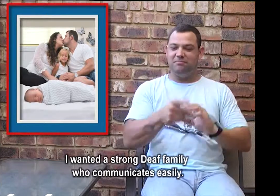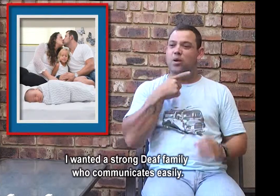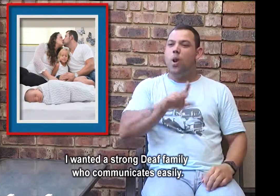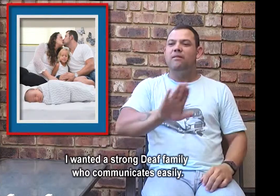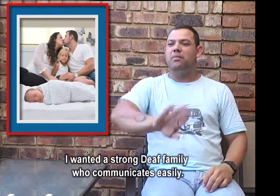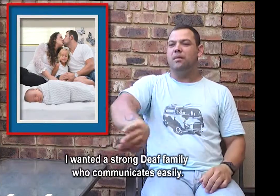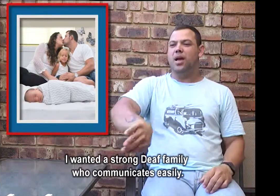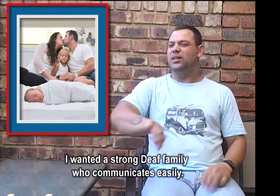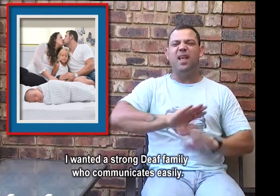communicates easily.